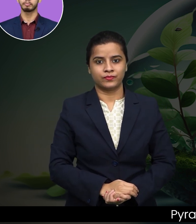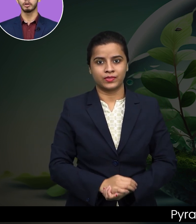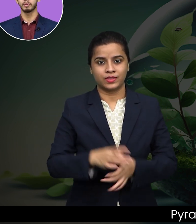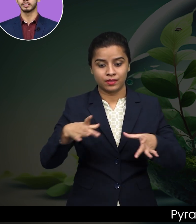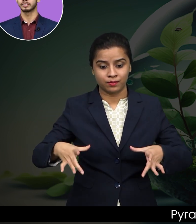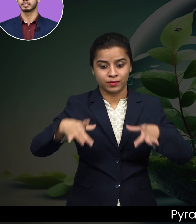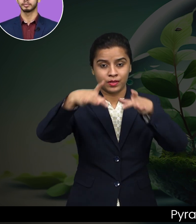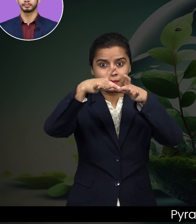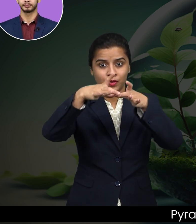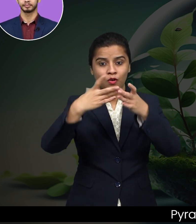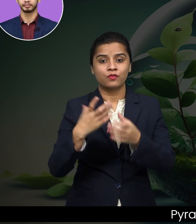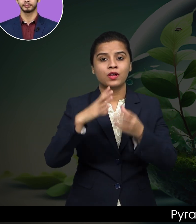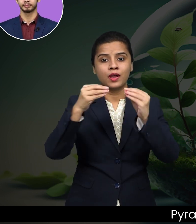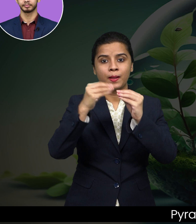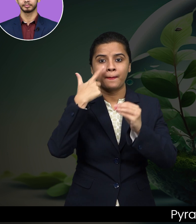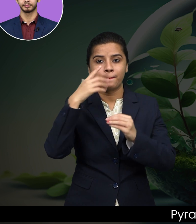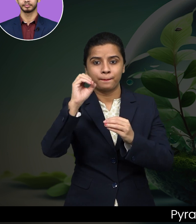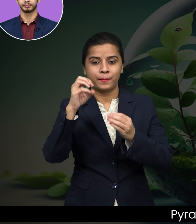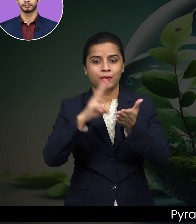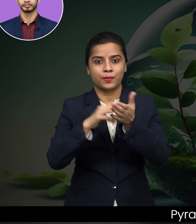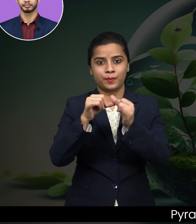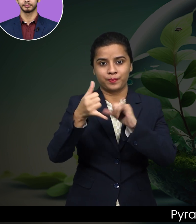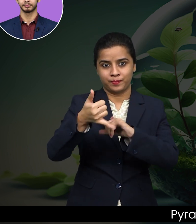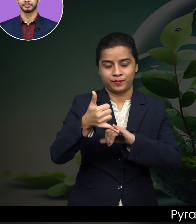pyramid of biomass,